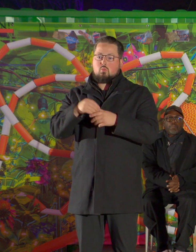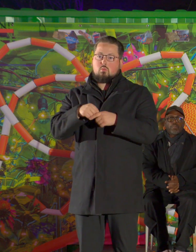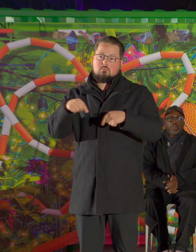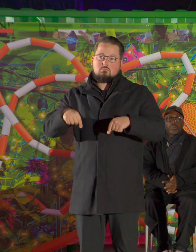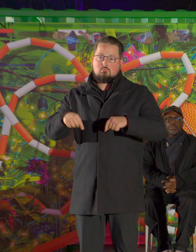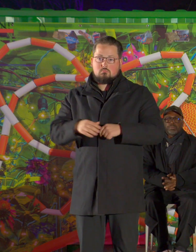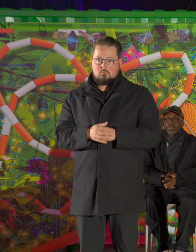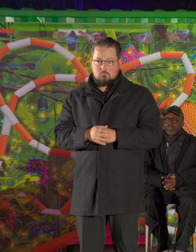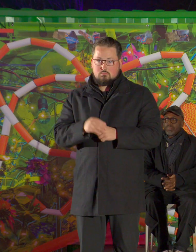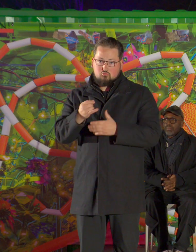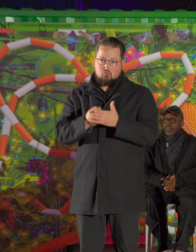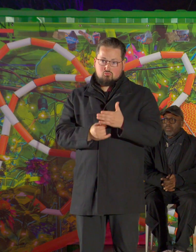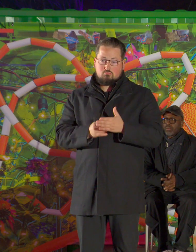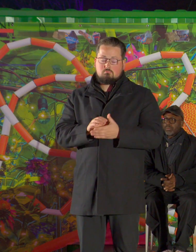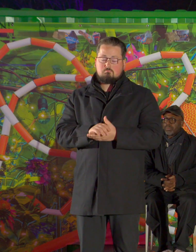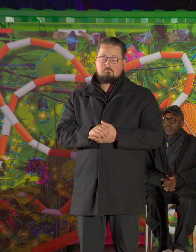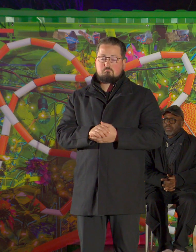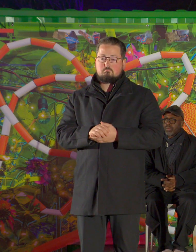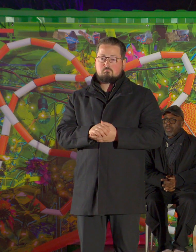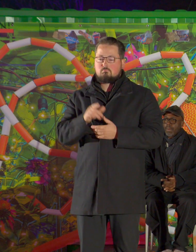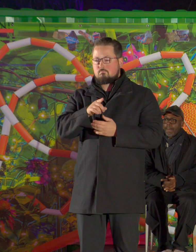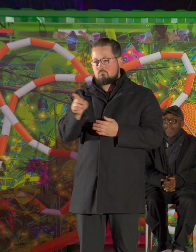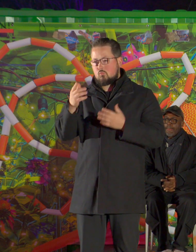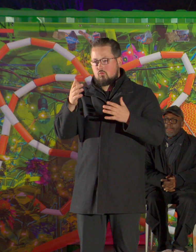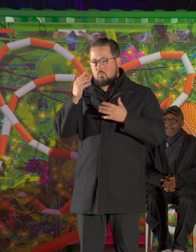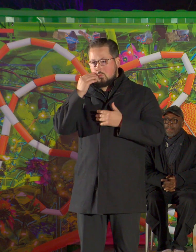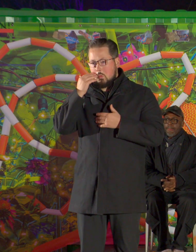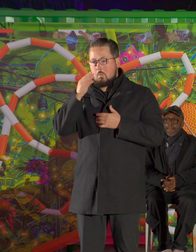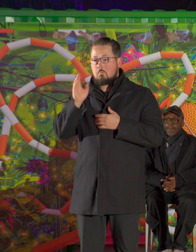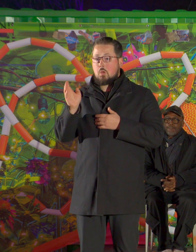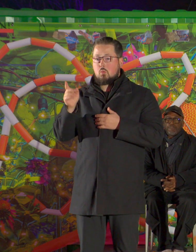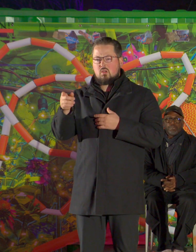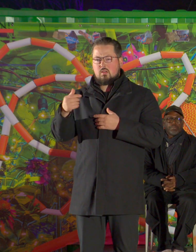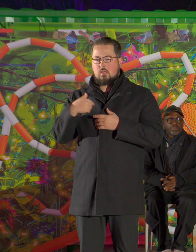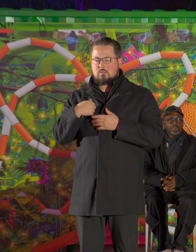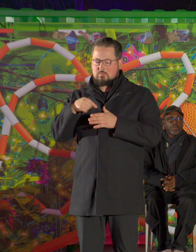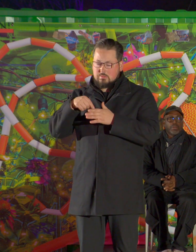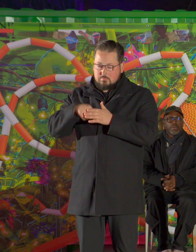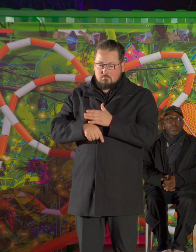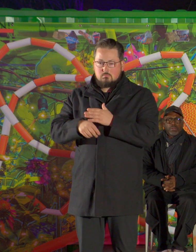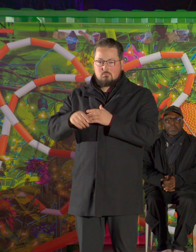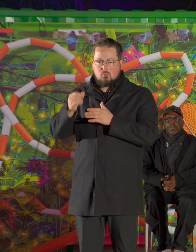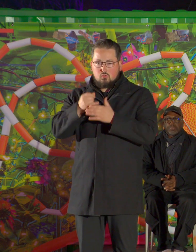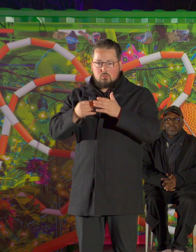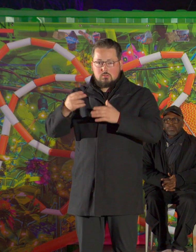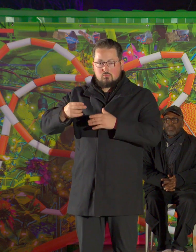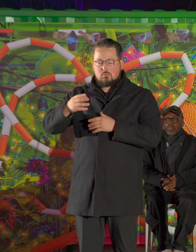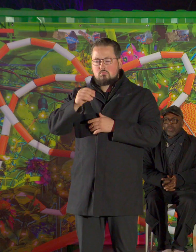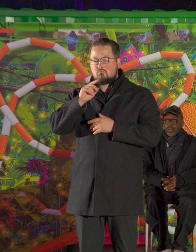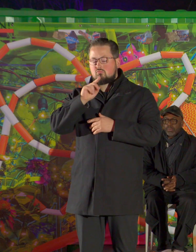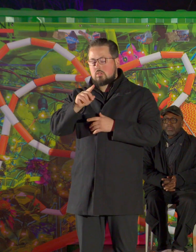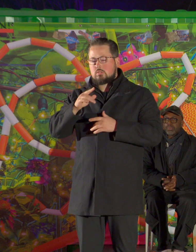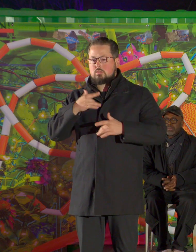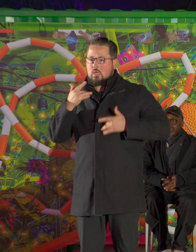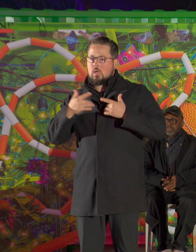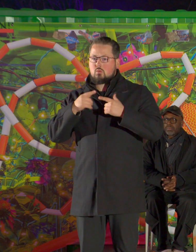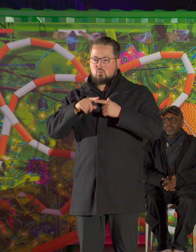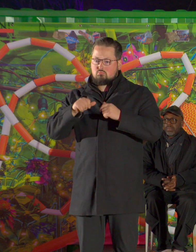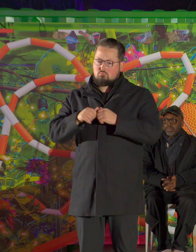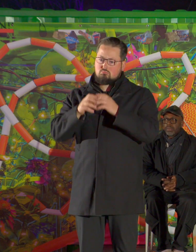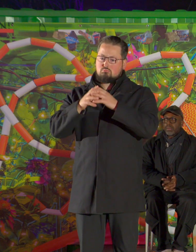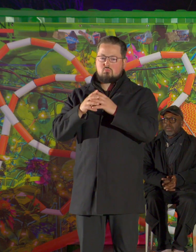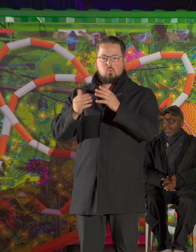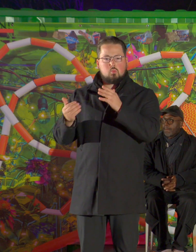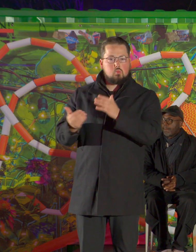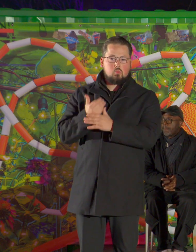arts. As you all know, Baltimore has a rich artistic history, and it's exciting to champion a new